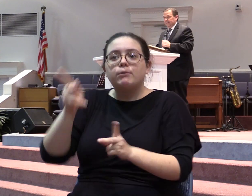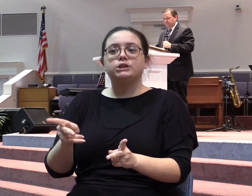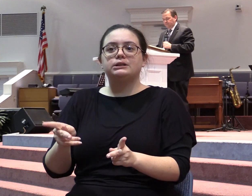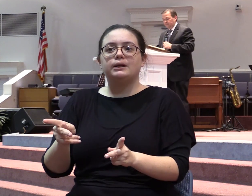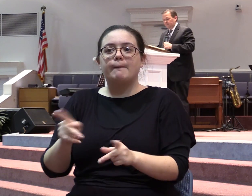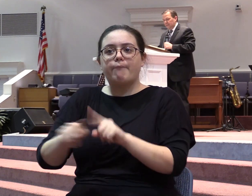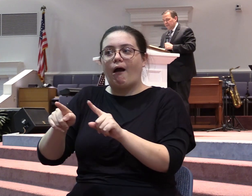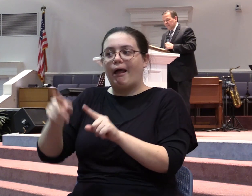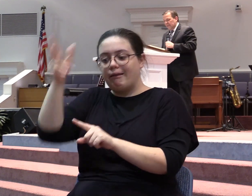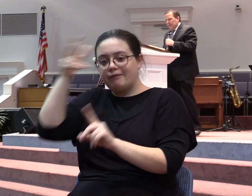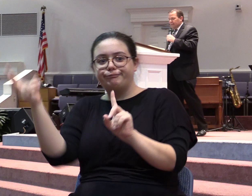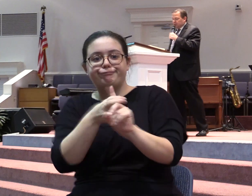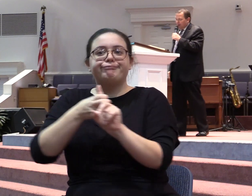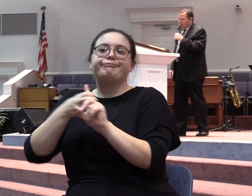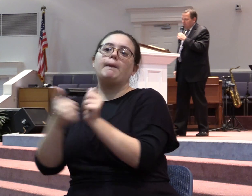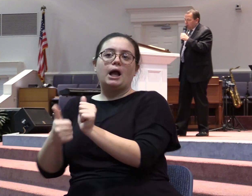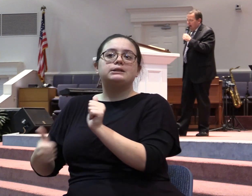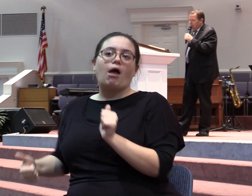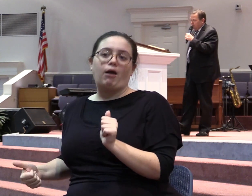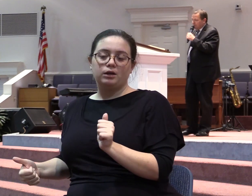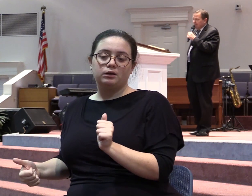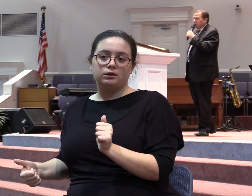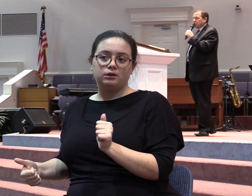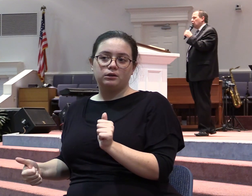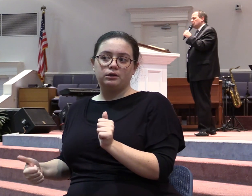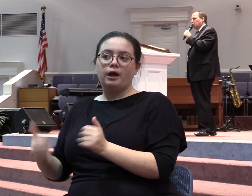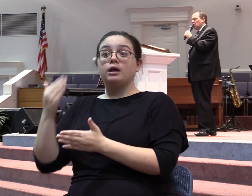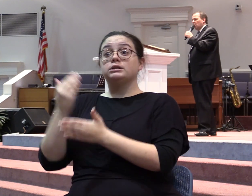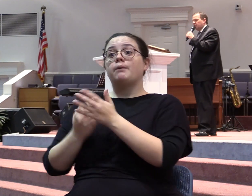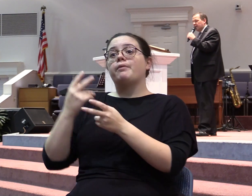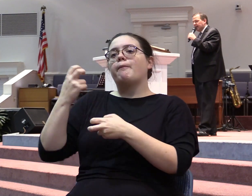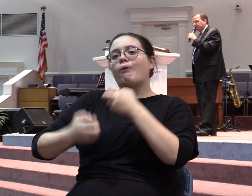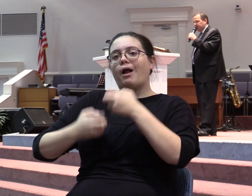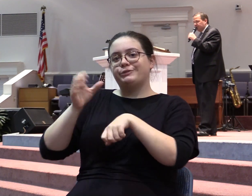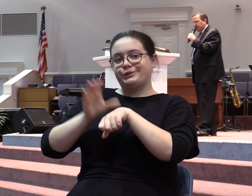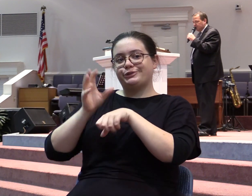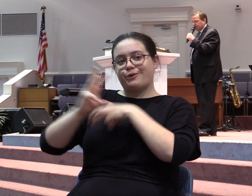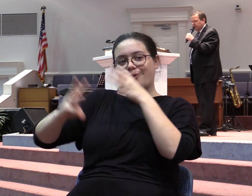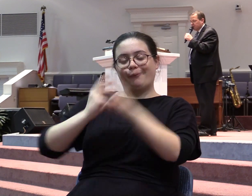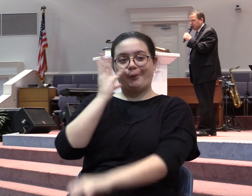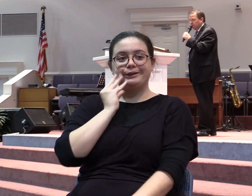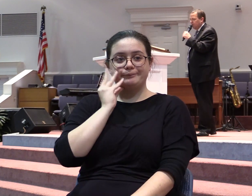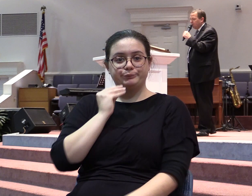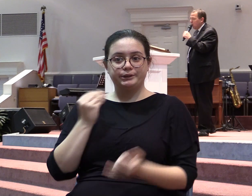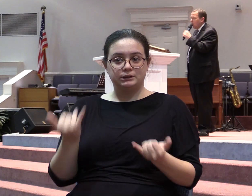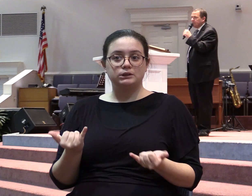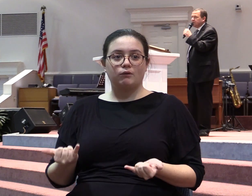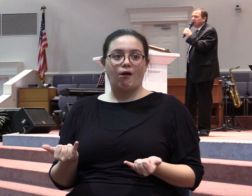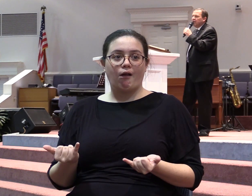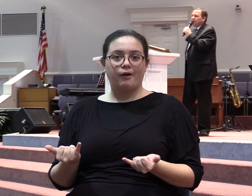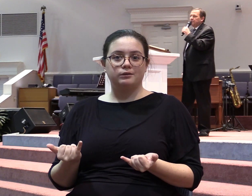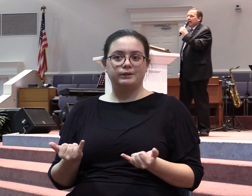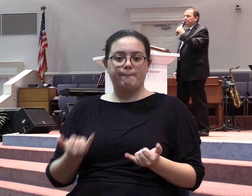needed. And some of the problems that the church world might be facing and some of the